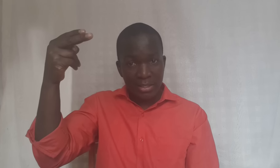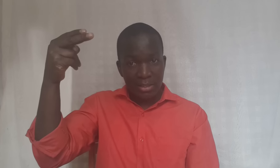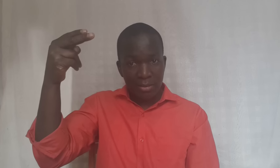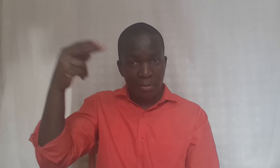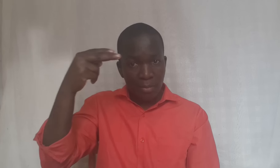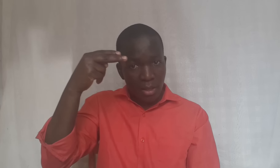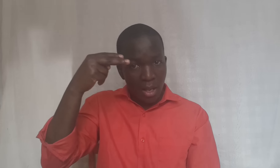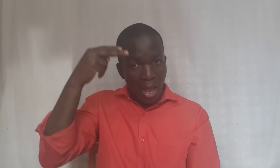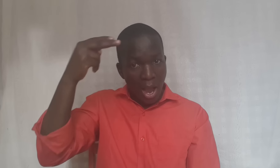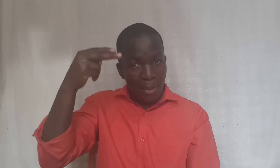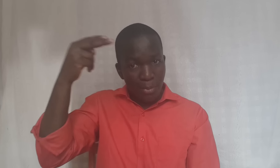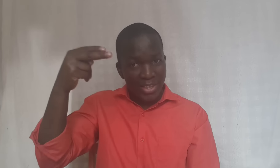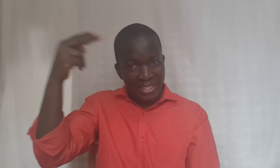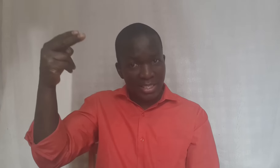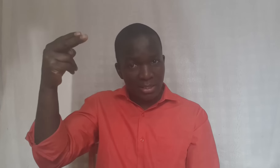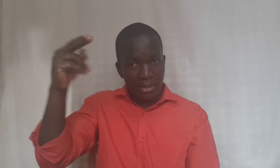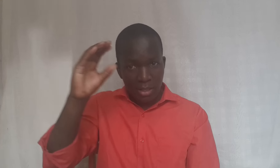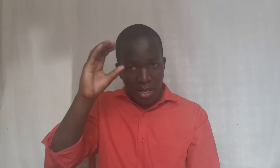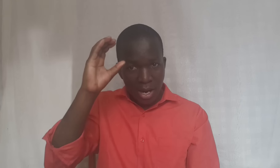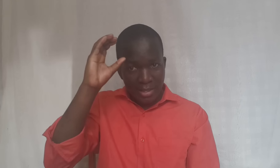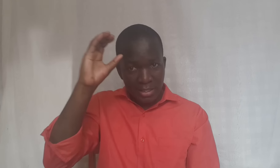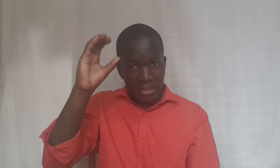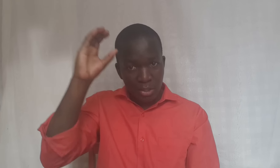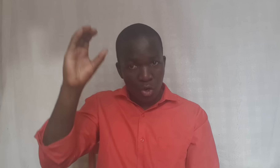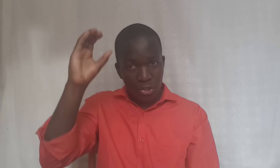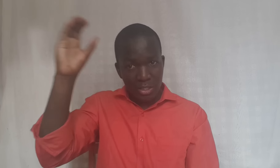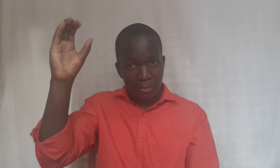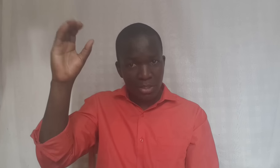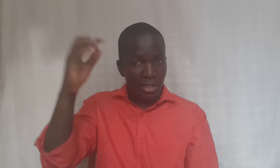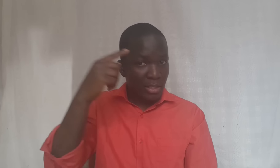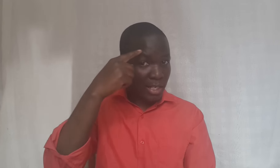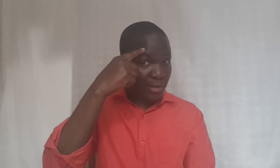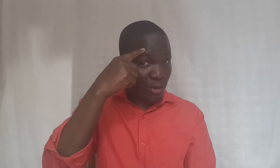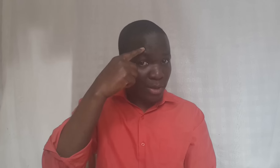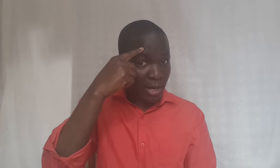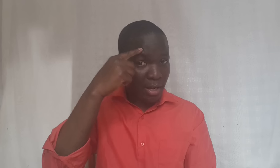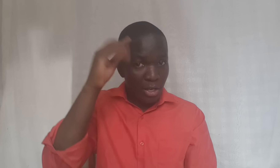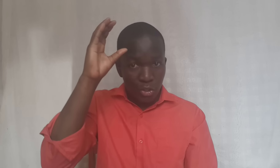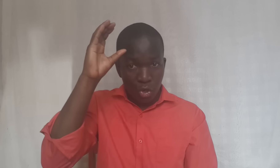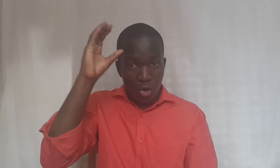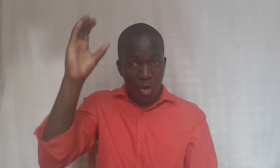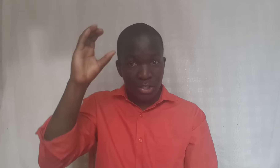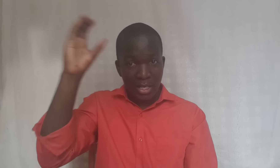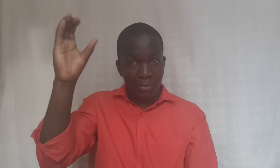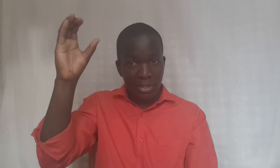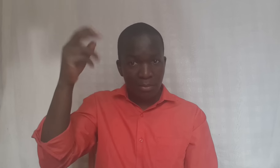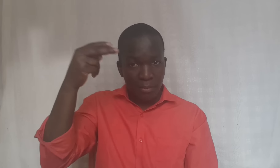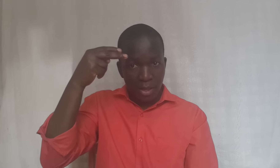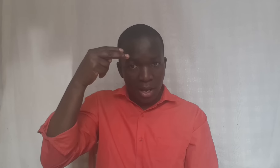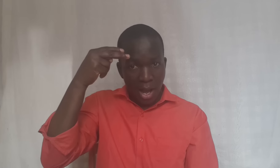hypothesis, hypothesis, and this is concept. Starting from here. So concept